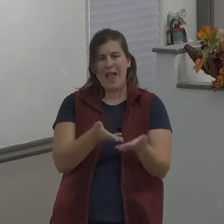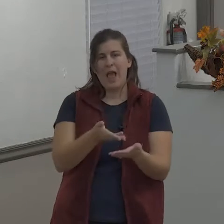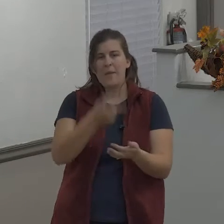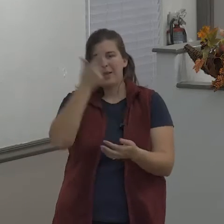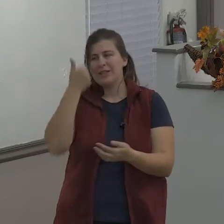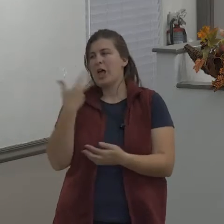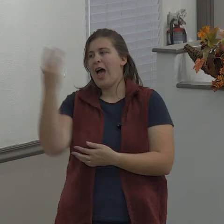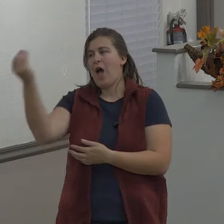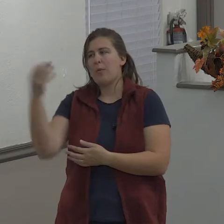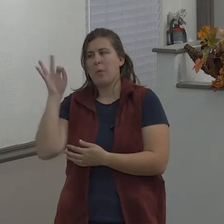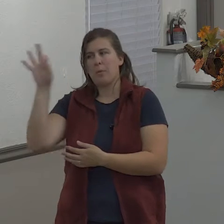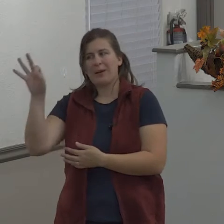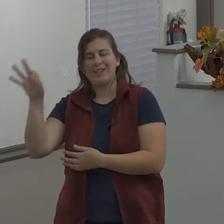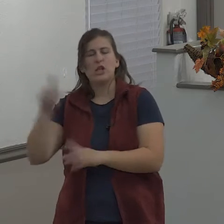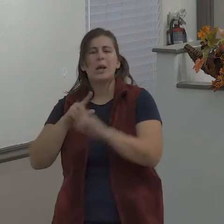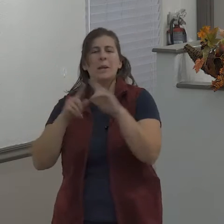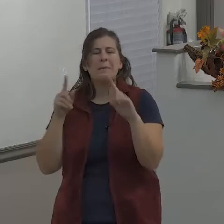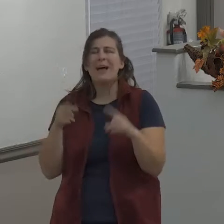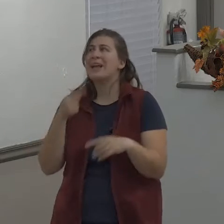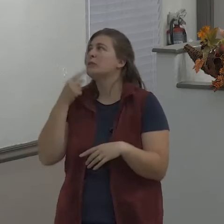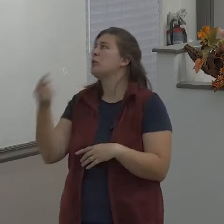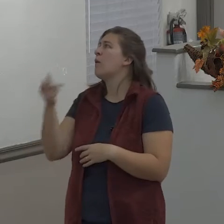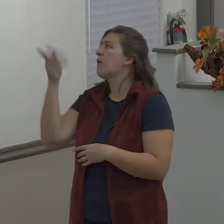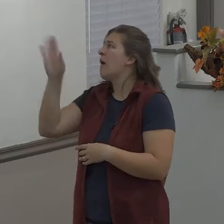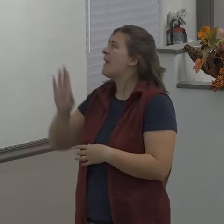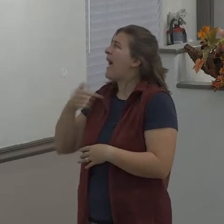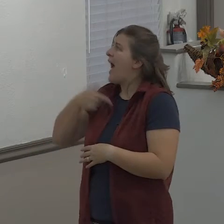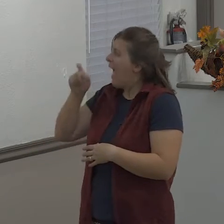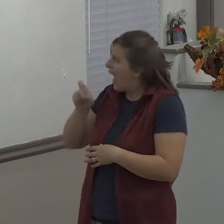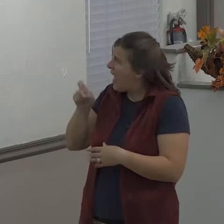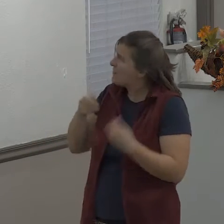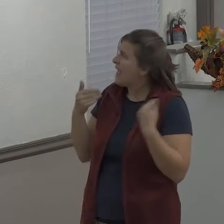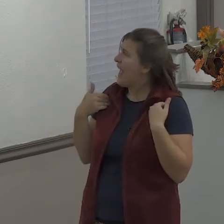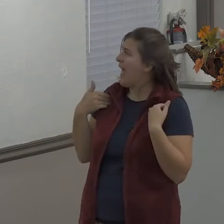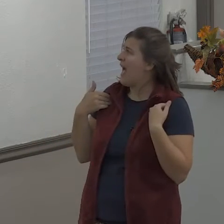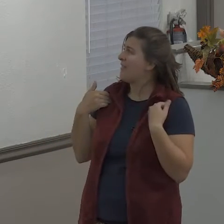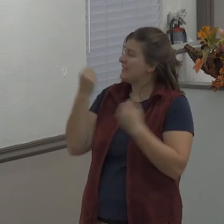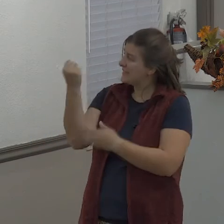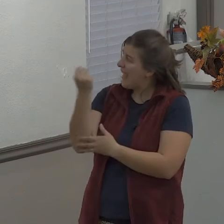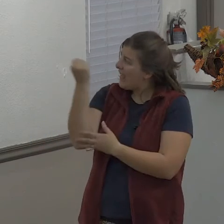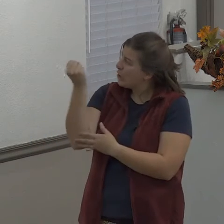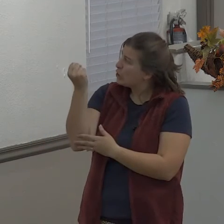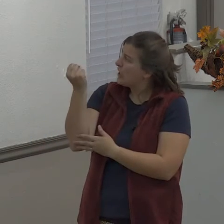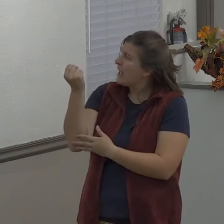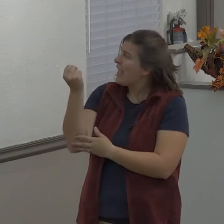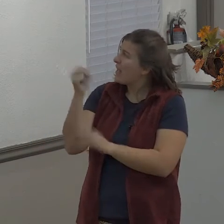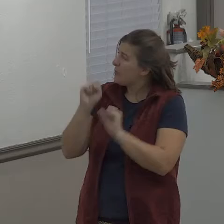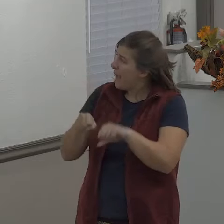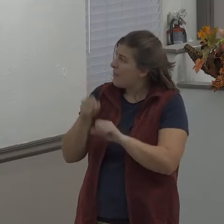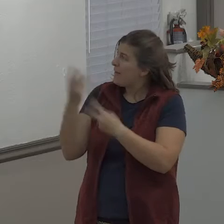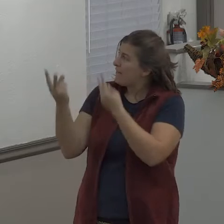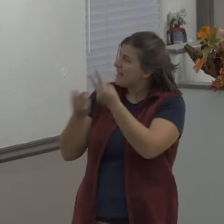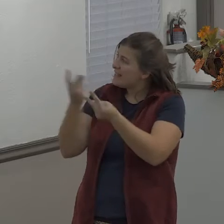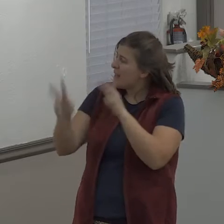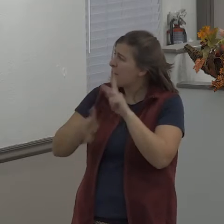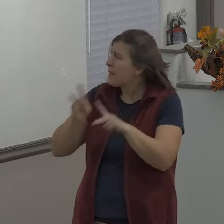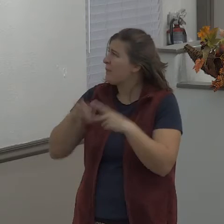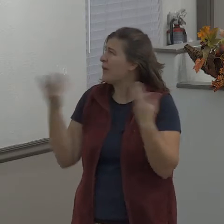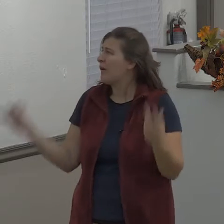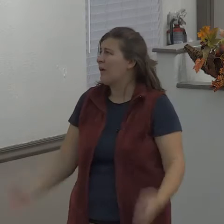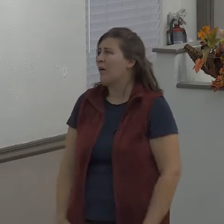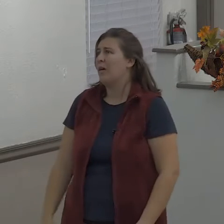somewhere. But the thing about it is, Lord, I got to be able to go calling on Saturday when I'm